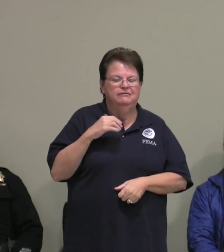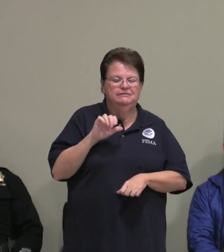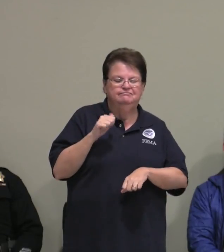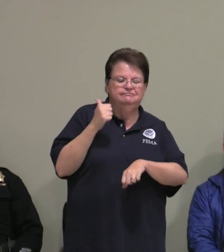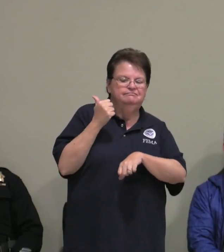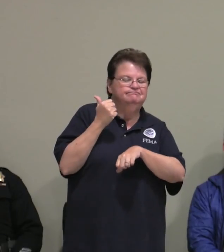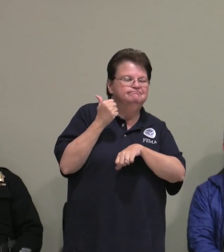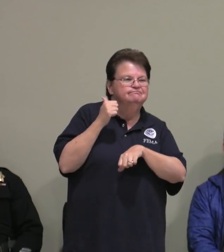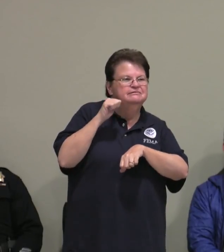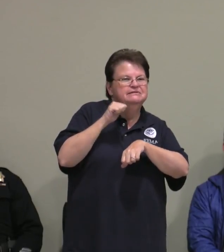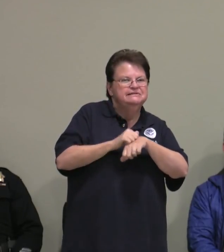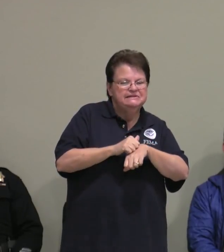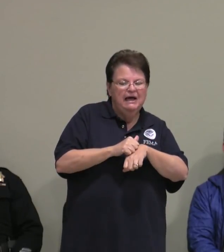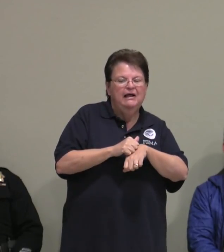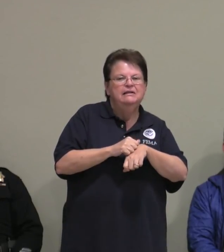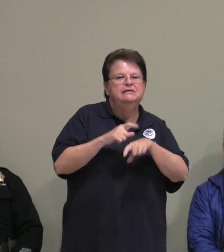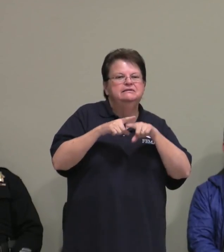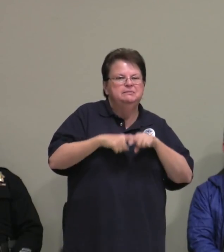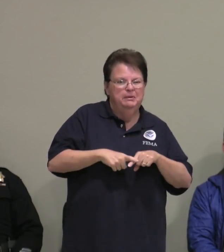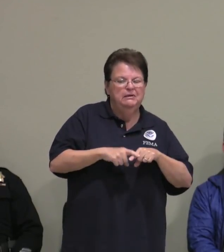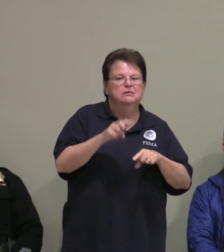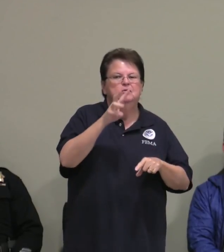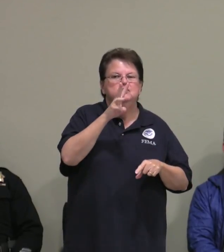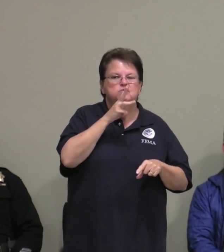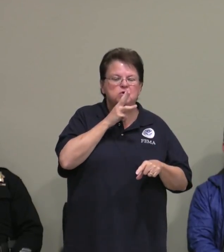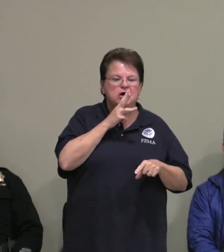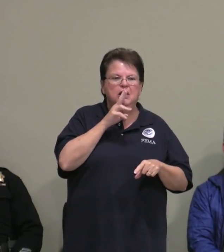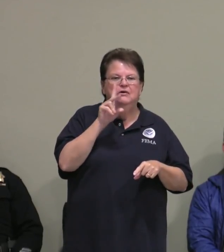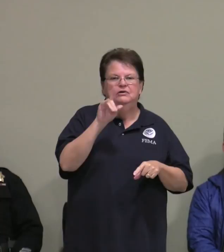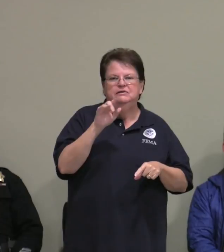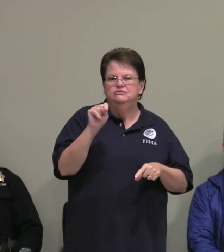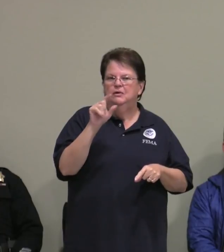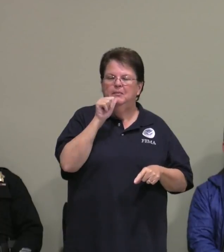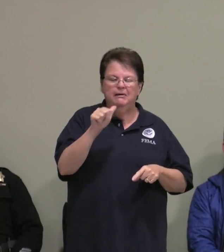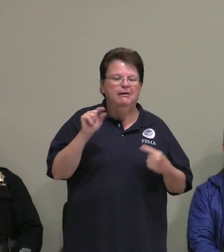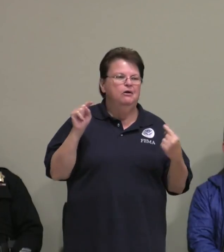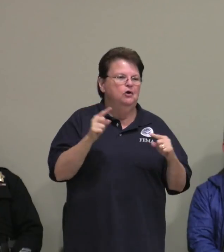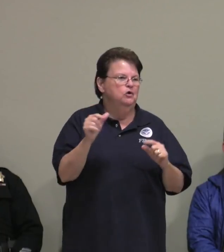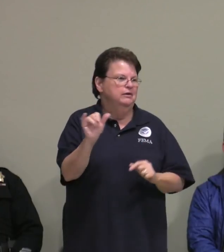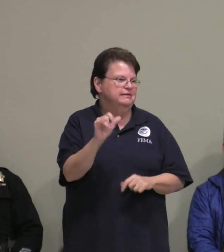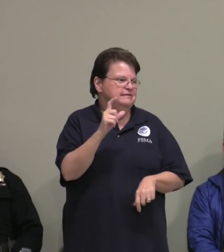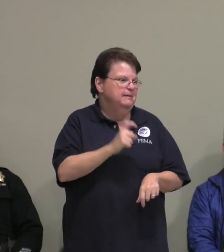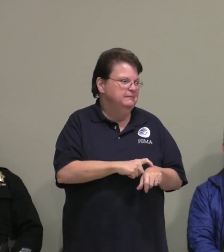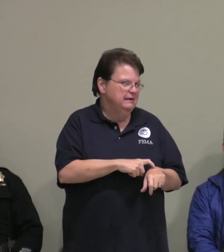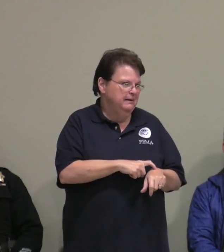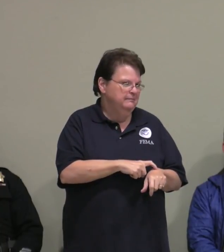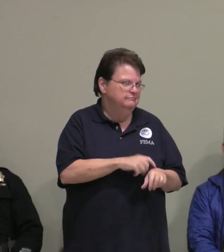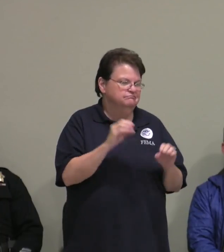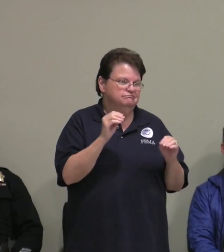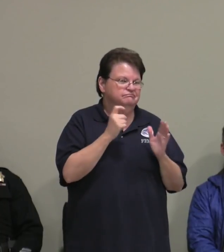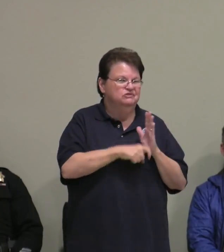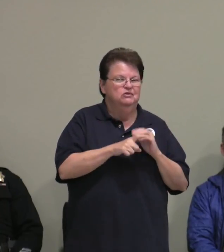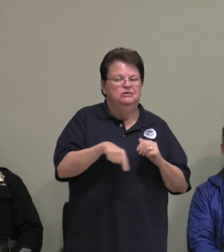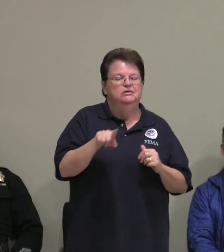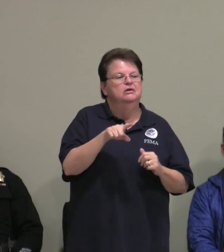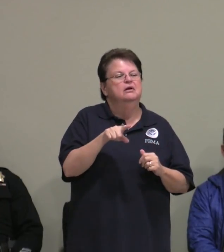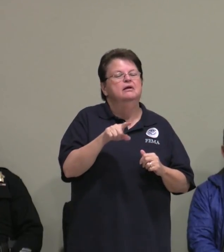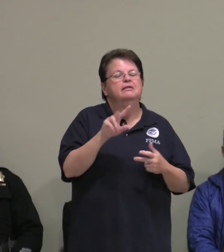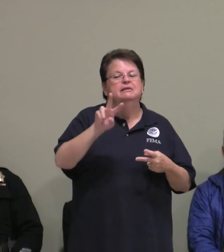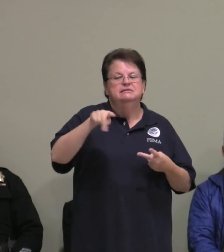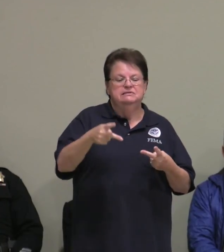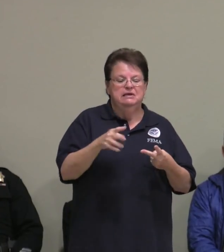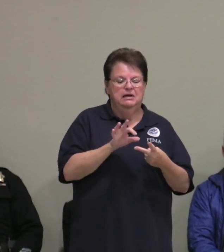dependable water district, but aren't hurt at the same time. The second option